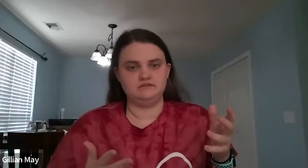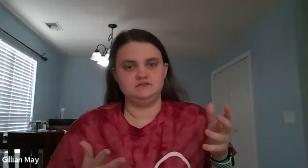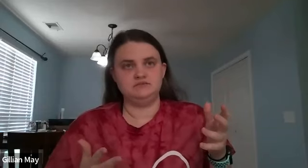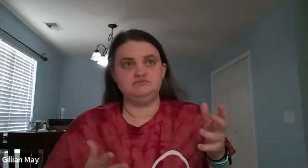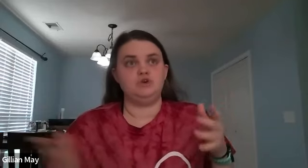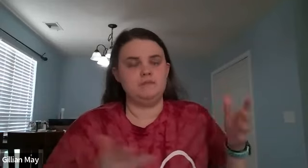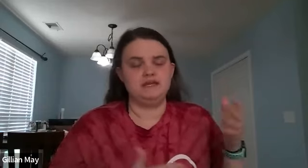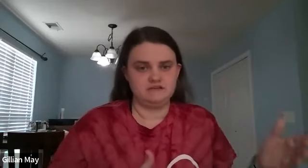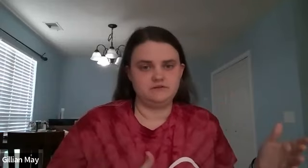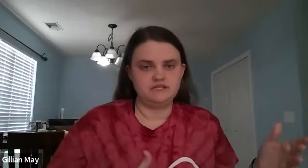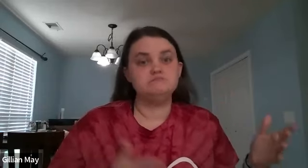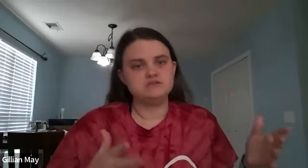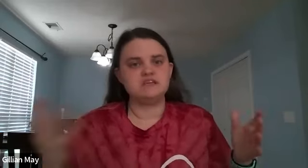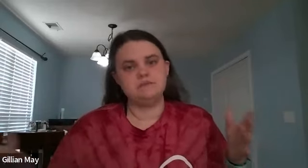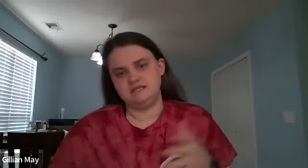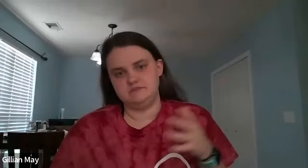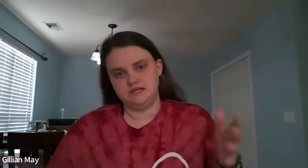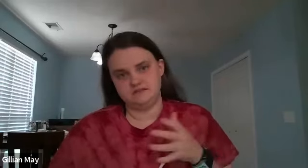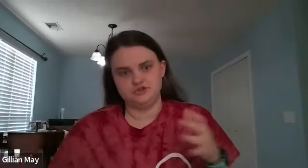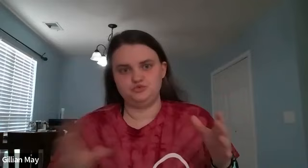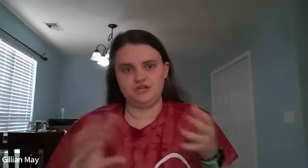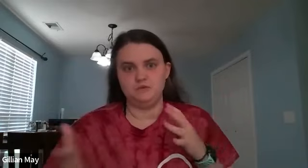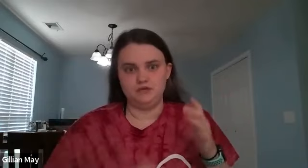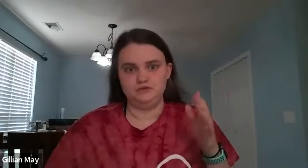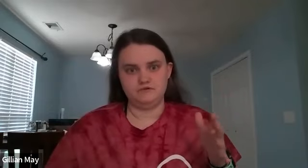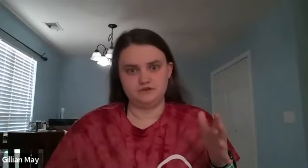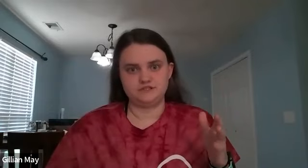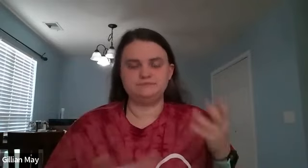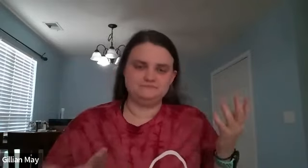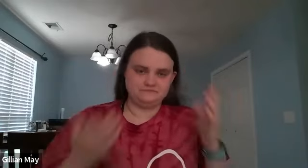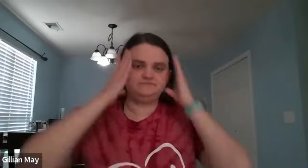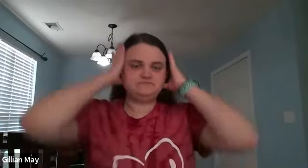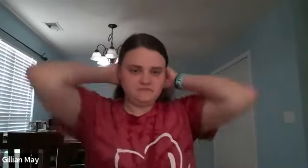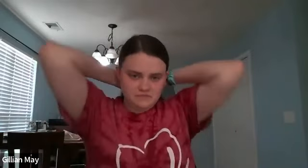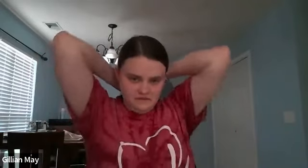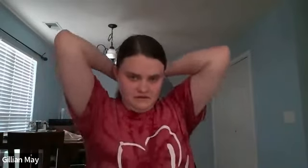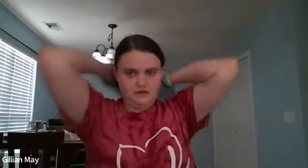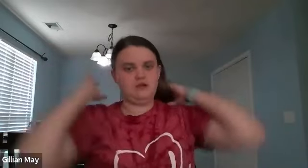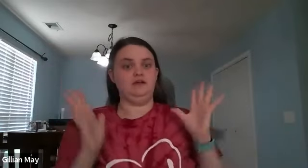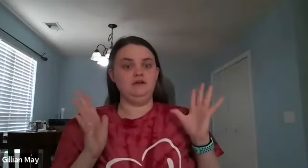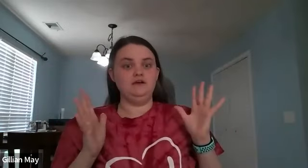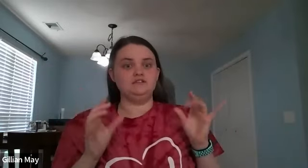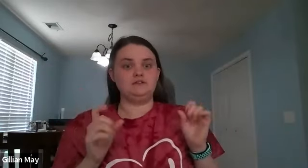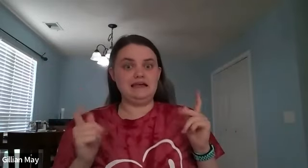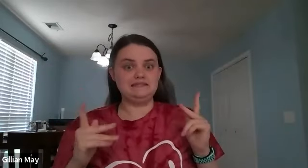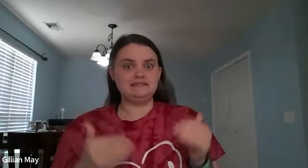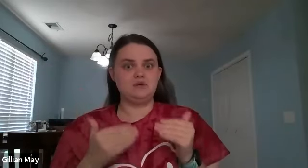it's going to make a difference. Most of the time it doesn't make a difference, whichever way you go first. Okay, so let's go on